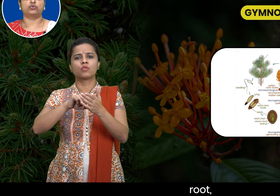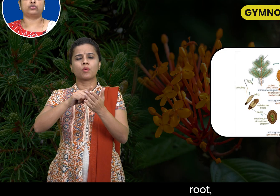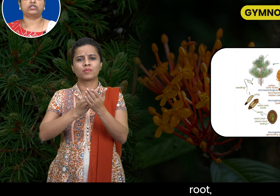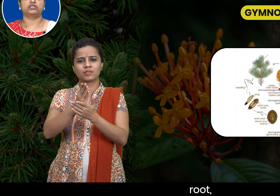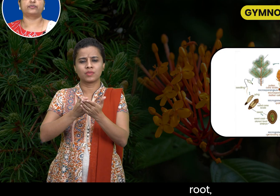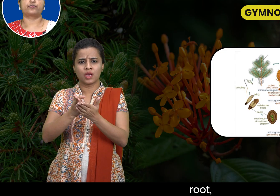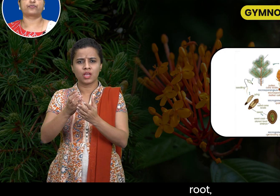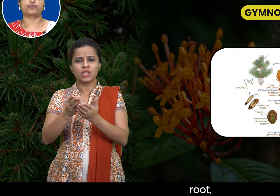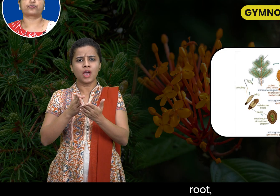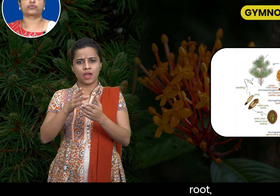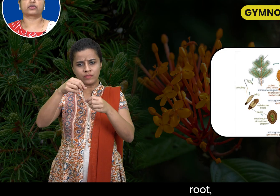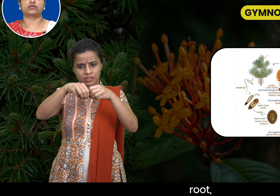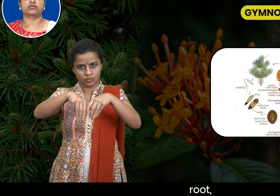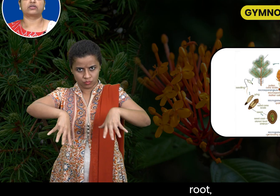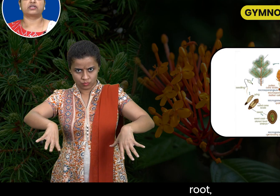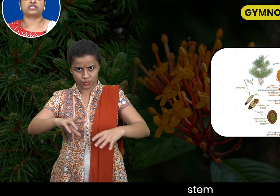root,